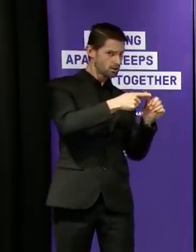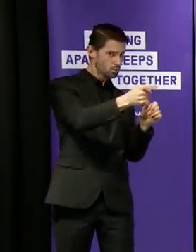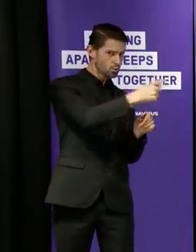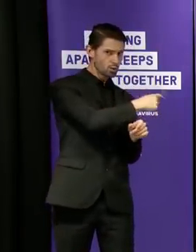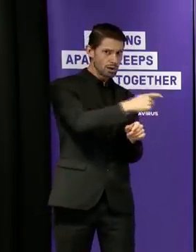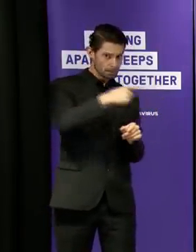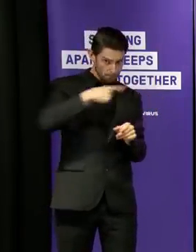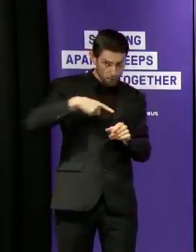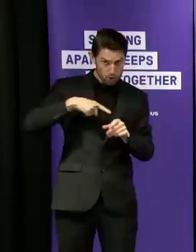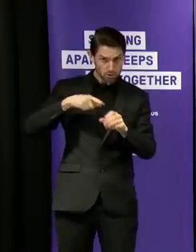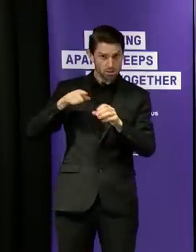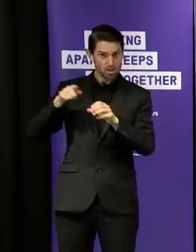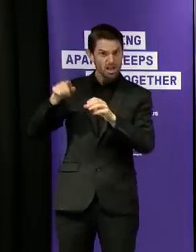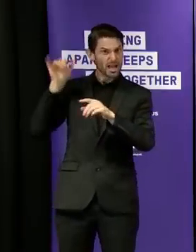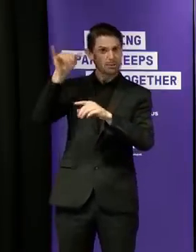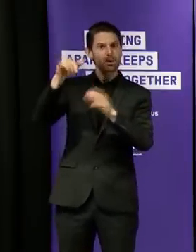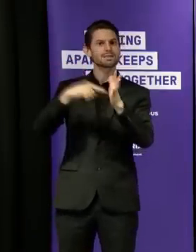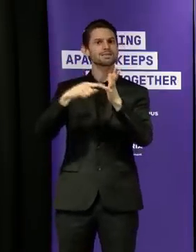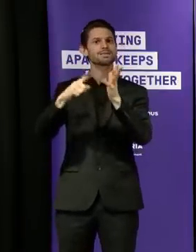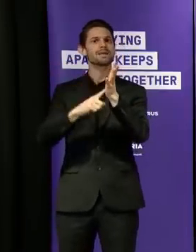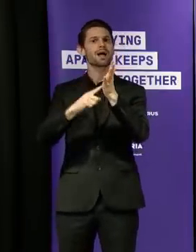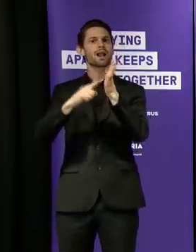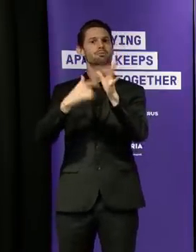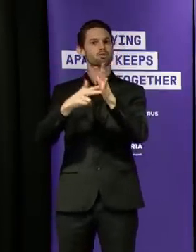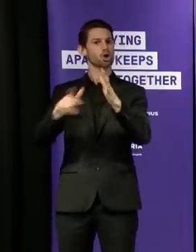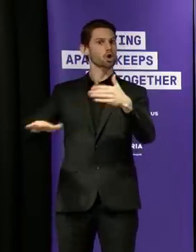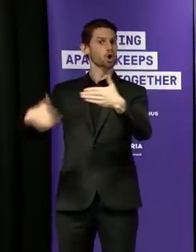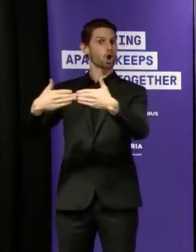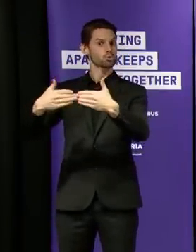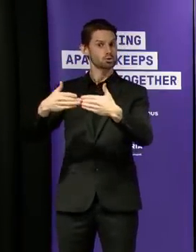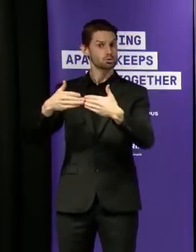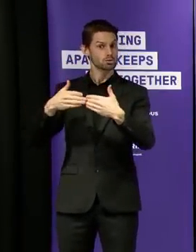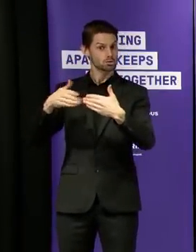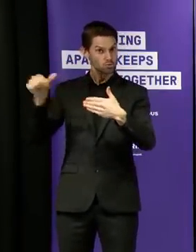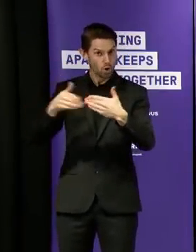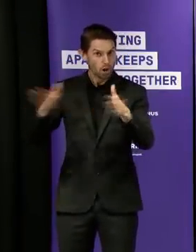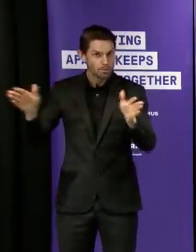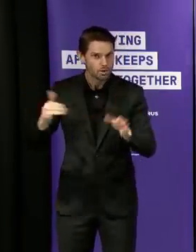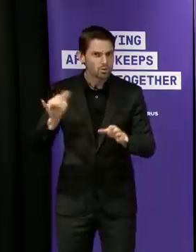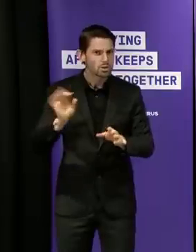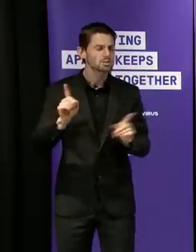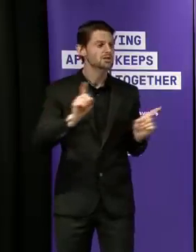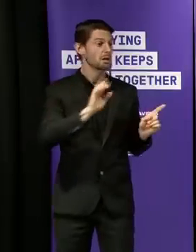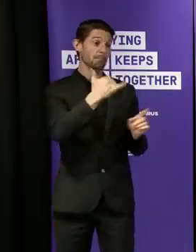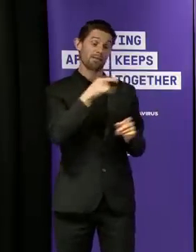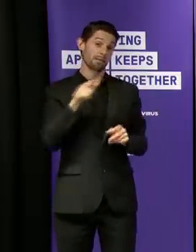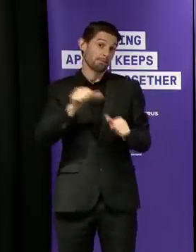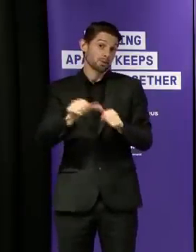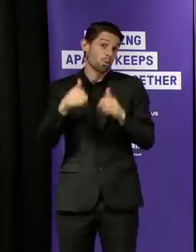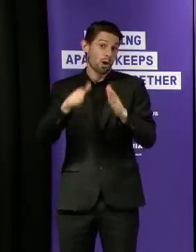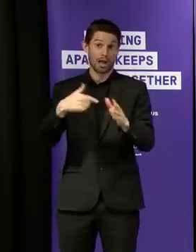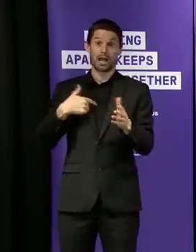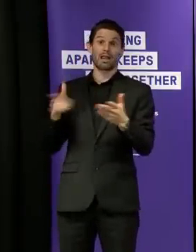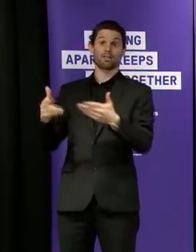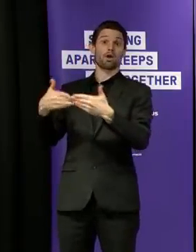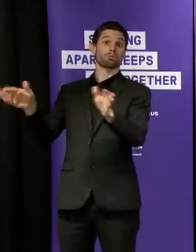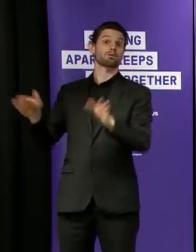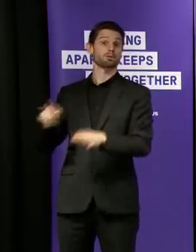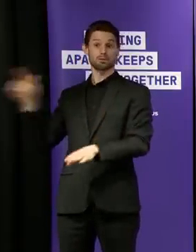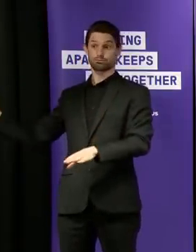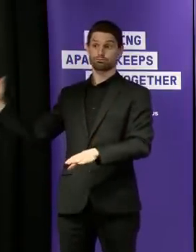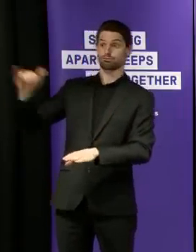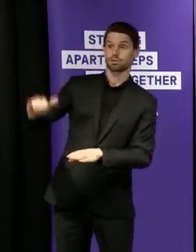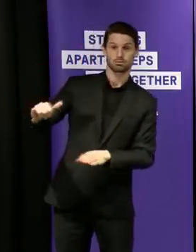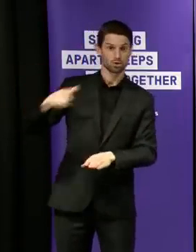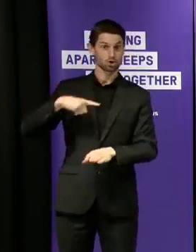may finish up having to do that for the purposes of flights from New Zealand. That may be a better way to regulate this than being captive to whatever happens